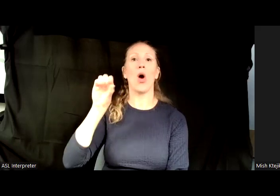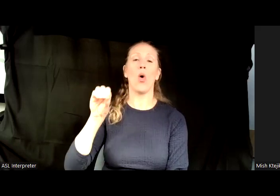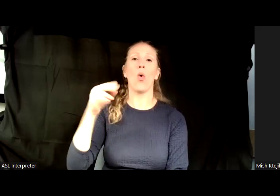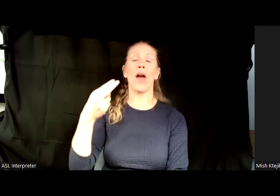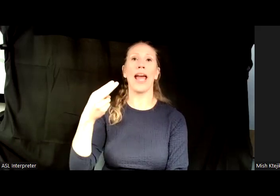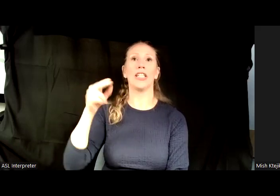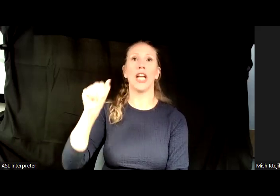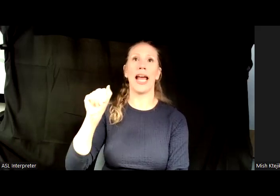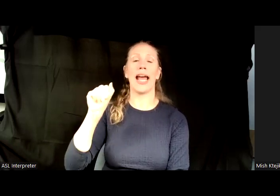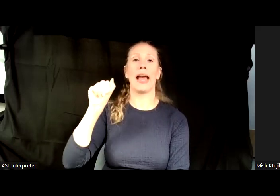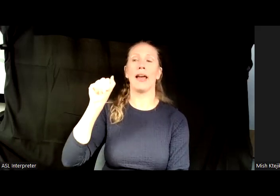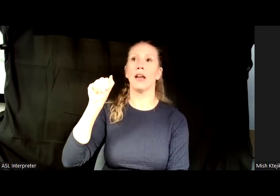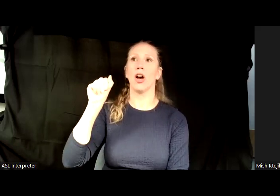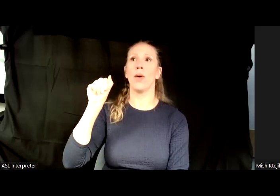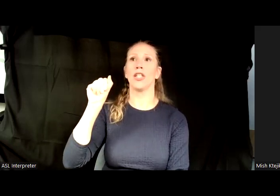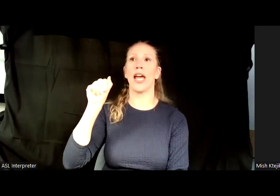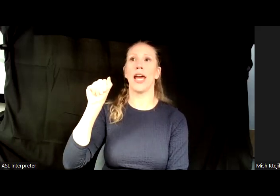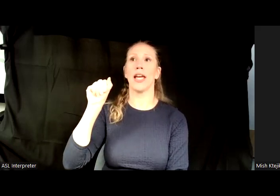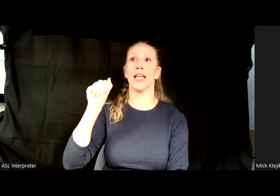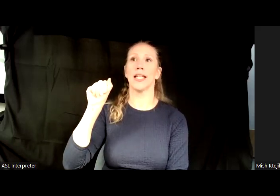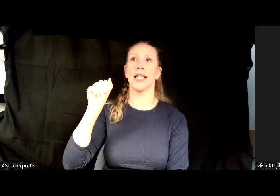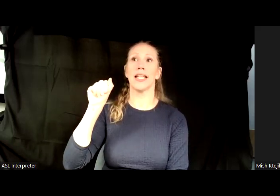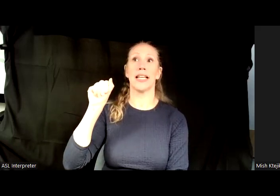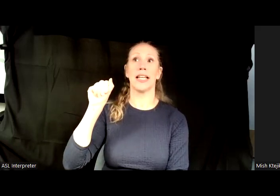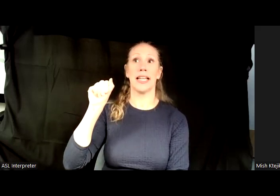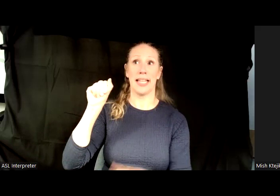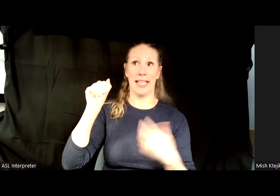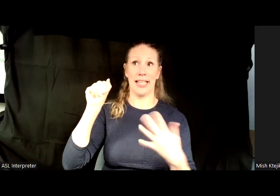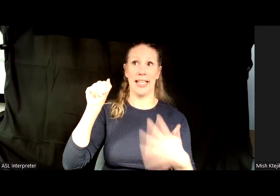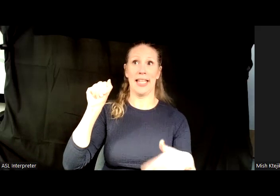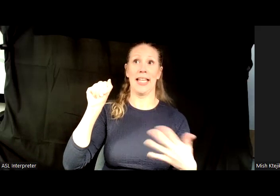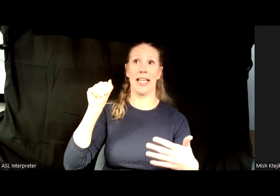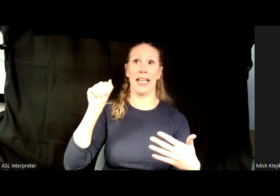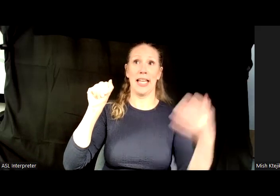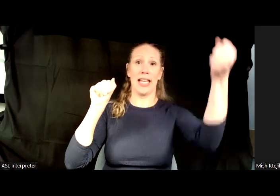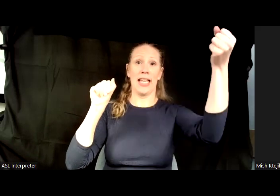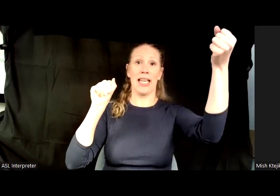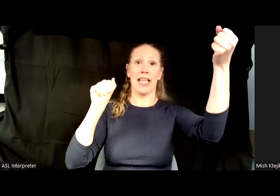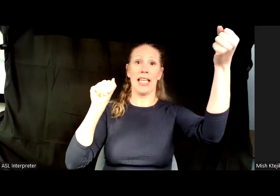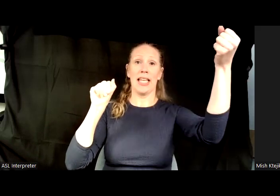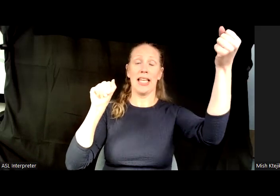carrie.edwards@oha.oregon.gov and provide your first and last name. OHA. Oh, excuse me.